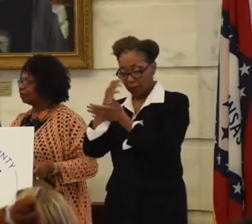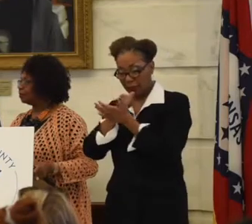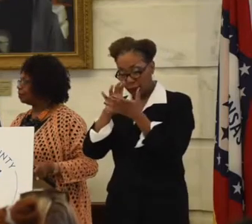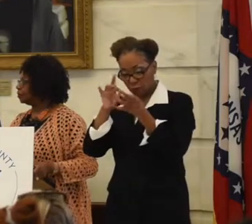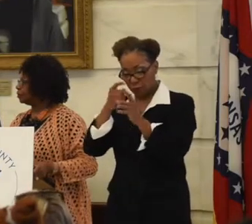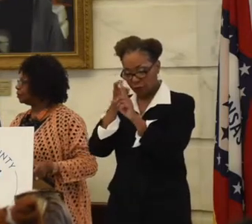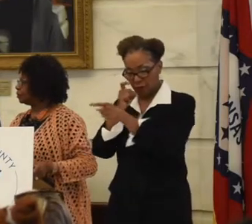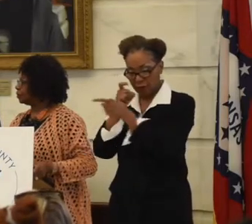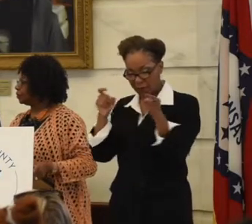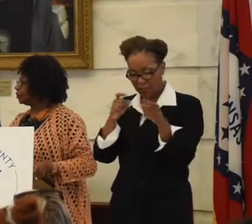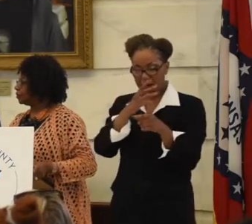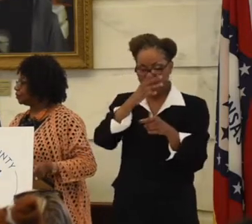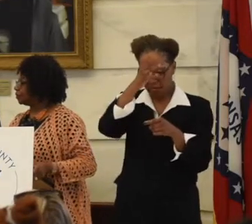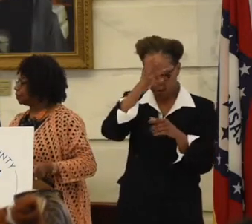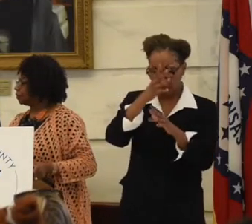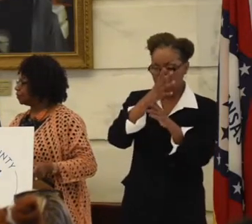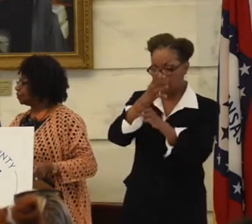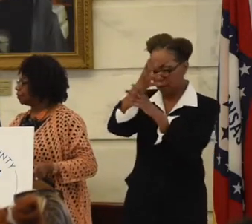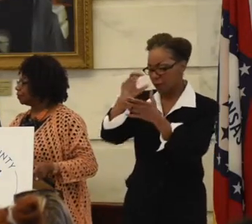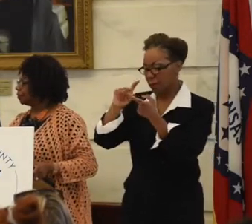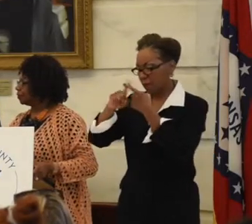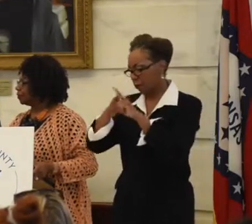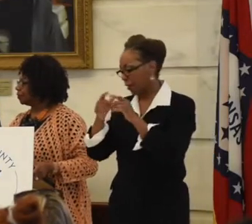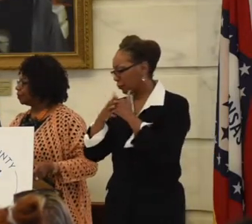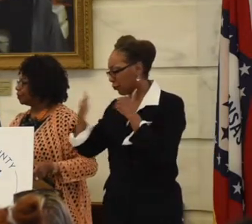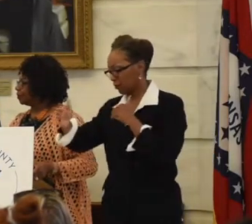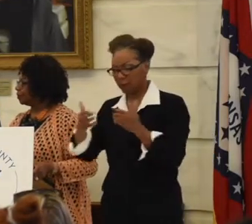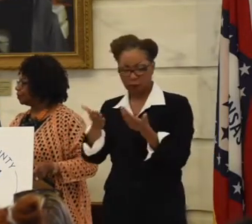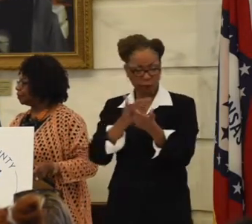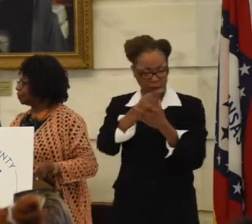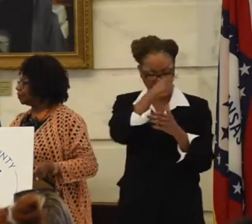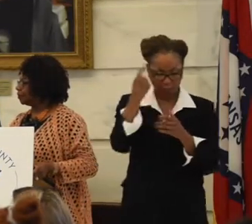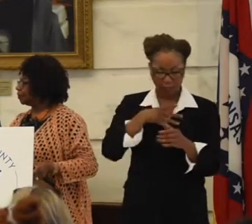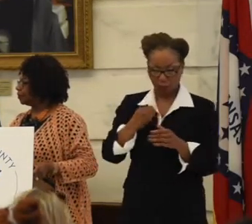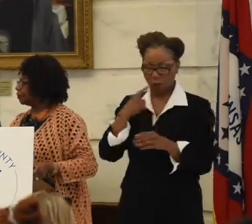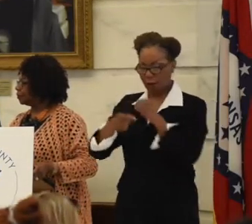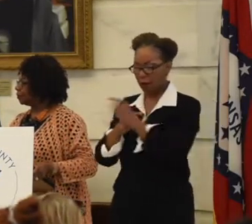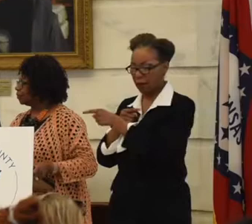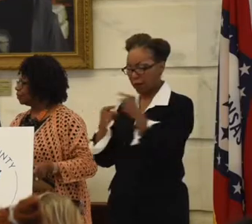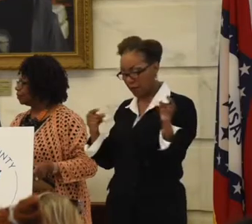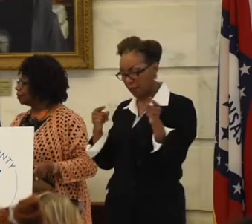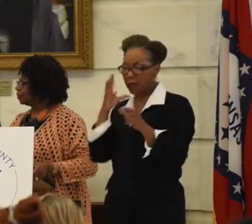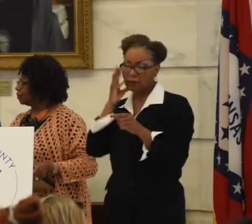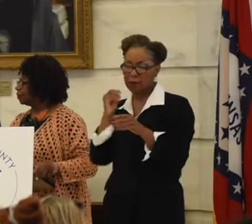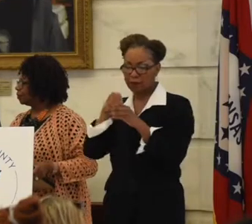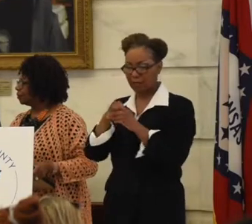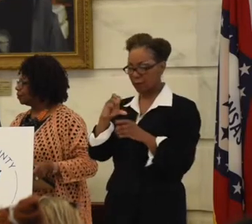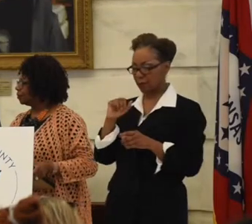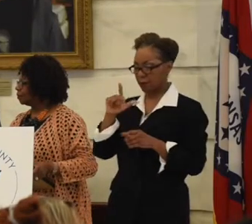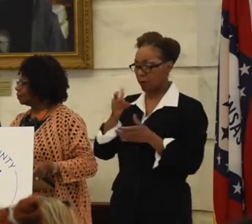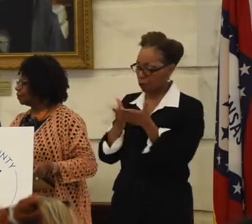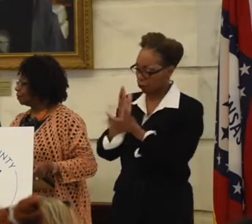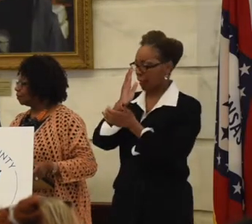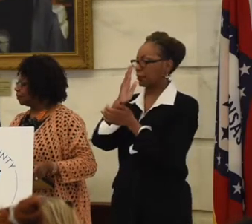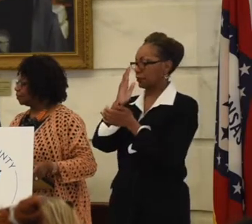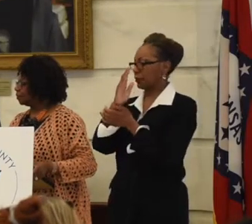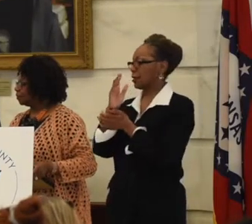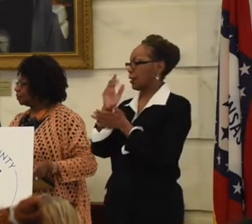parents, grandparents, friends, and so on, Black or about their experience in the civil rights